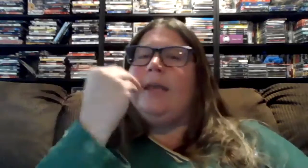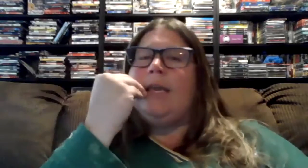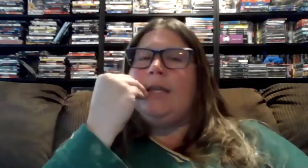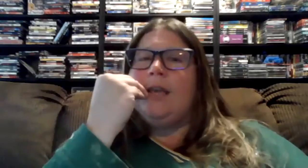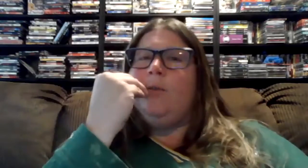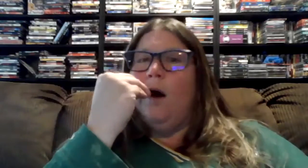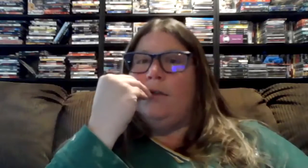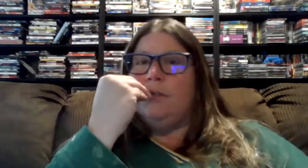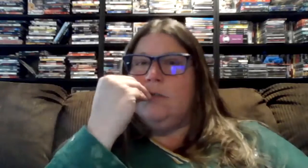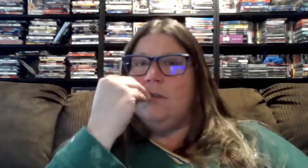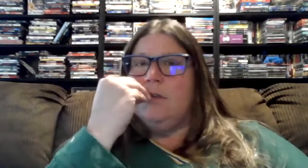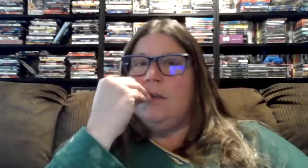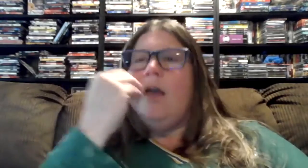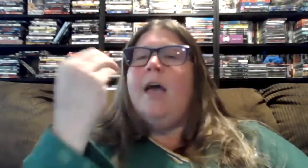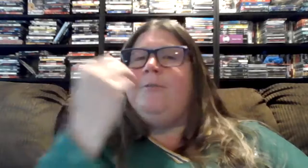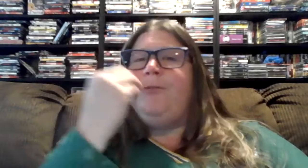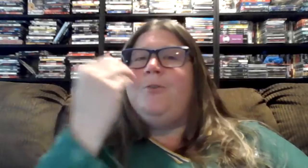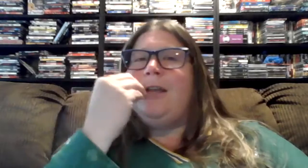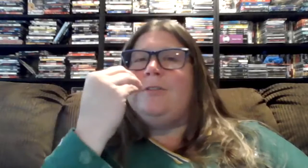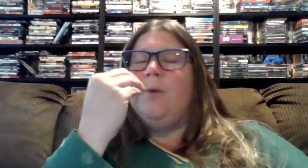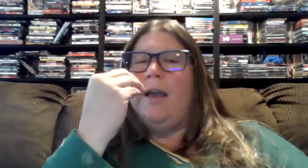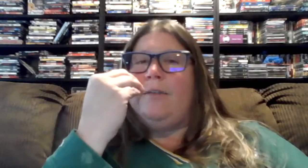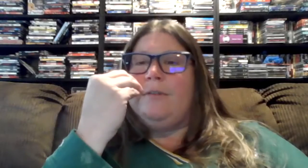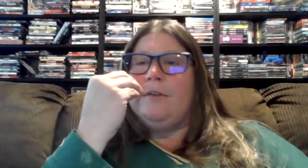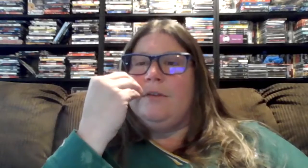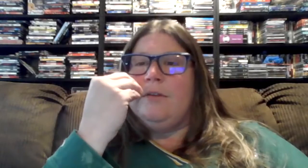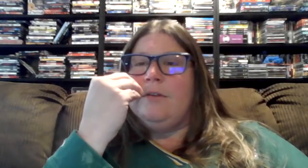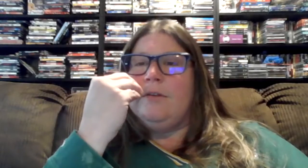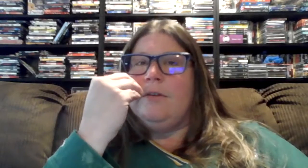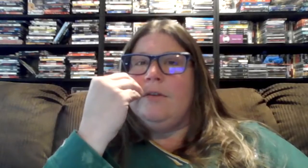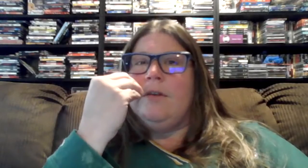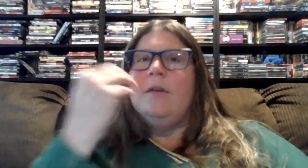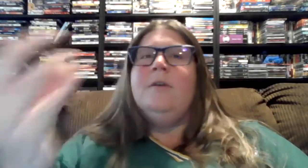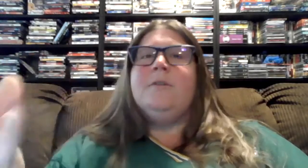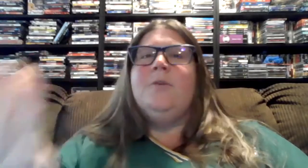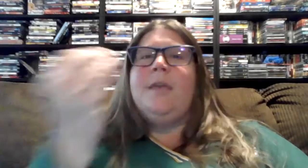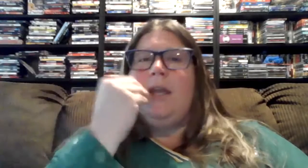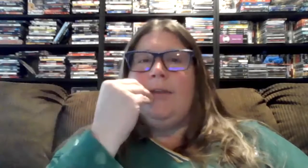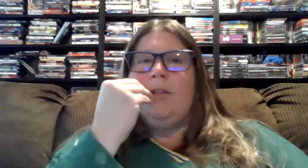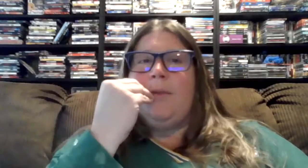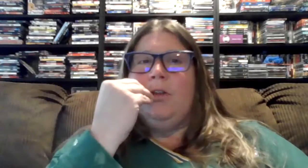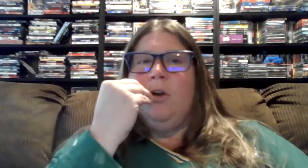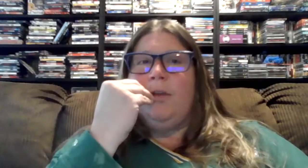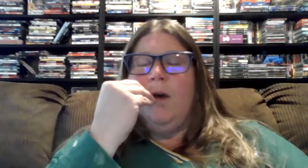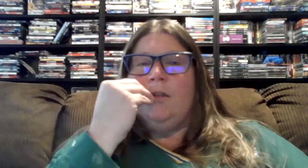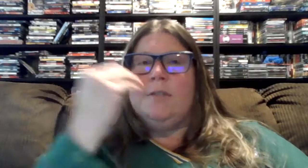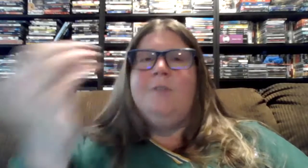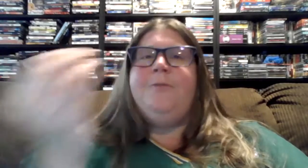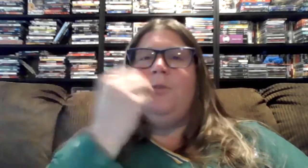eat is once, and food is twice. So eat is in the mouth, goes in once, and food